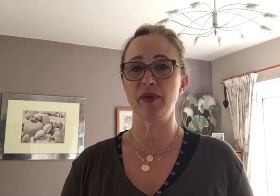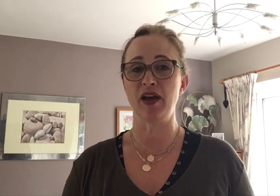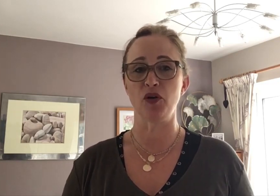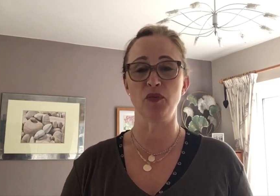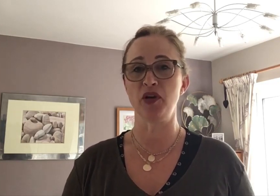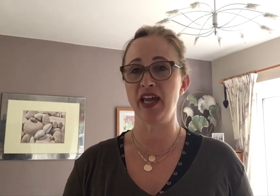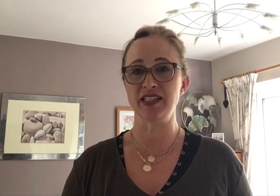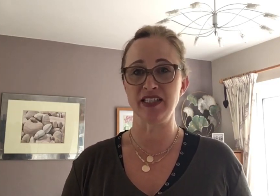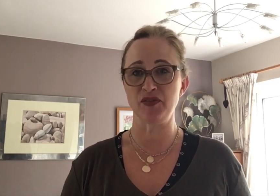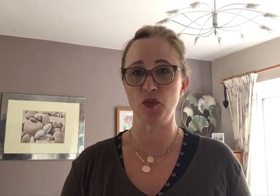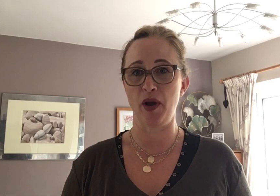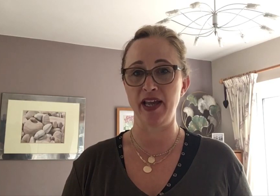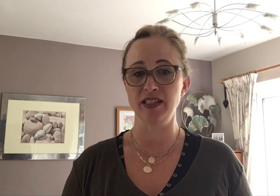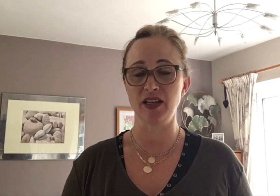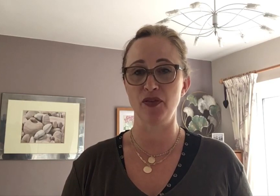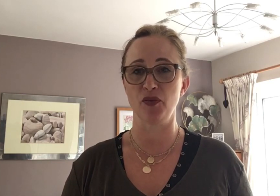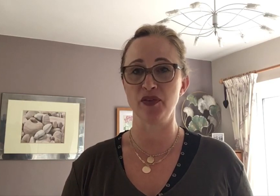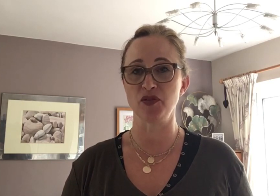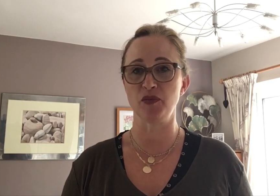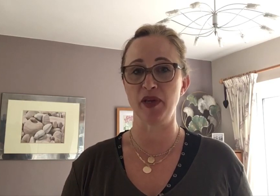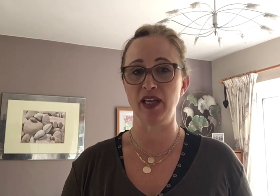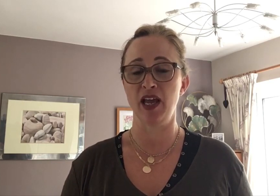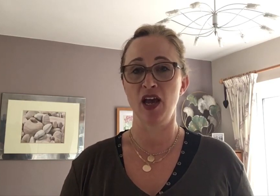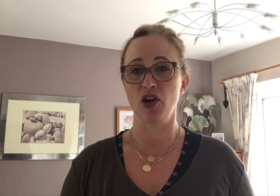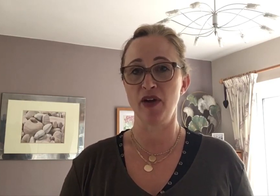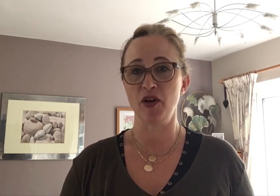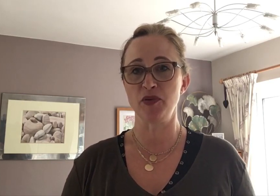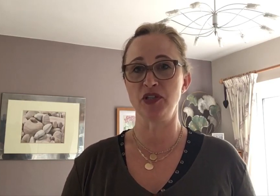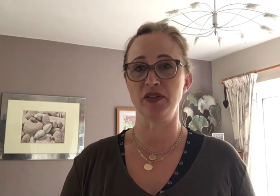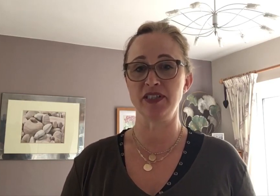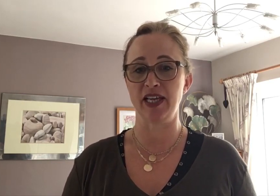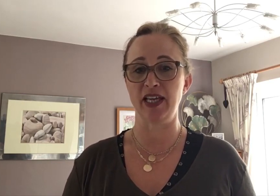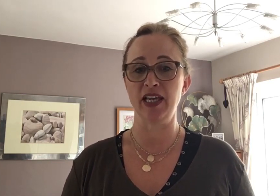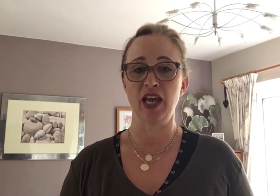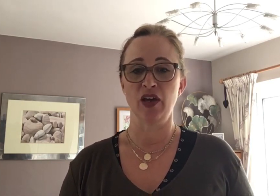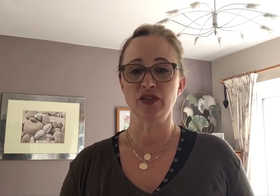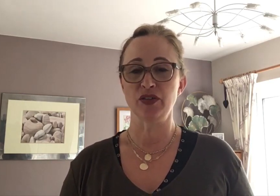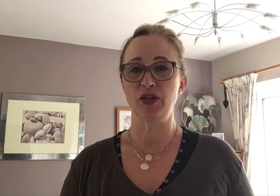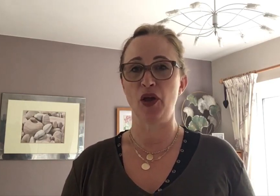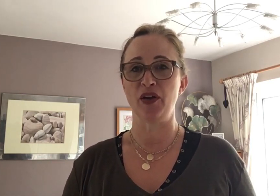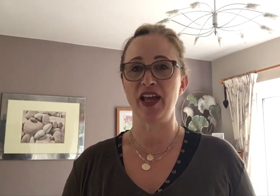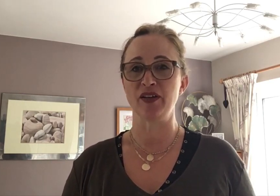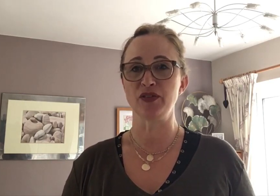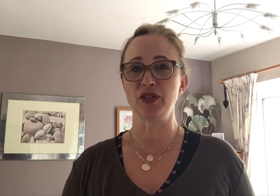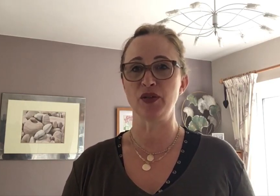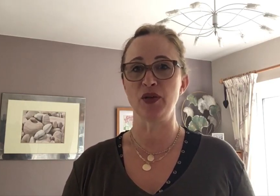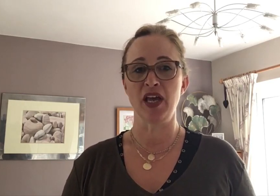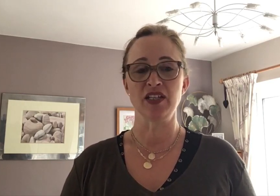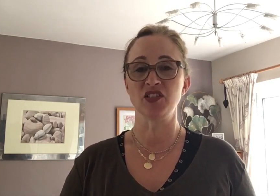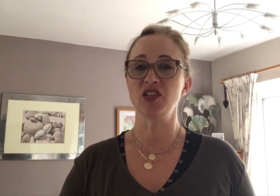about communicating in different ways, I thought this would be a great opportunity to learn how to